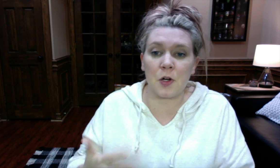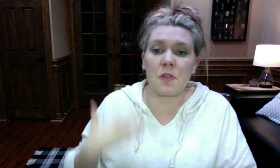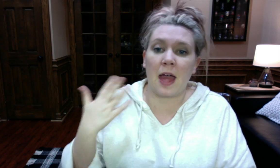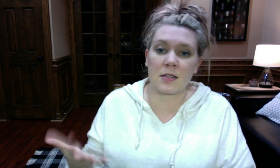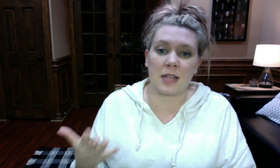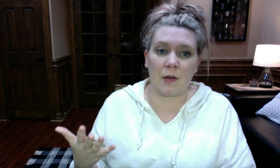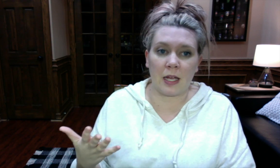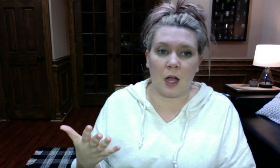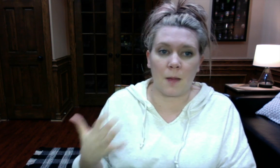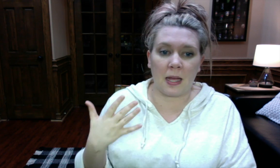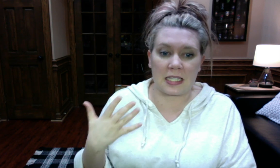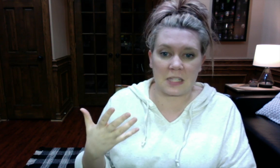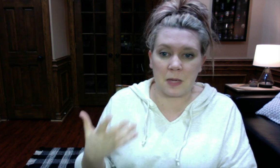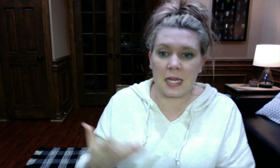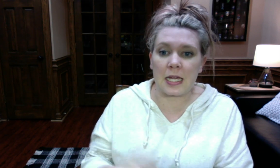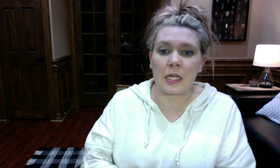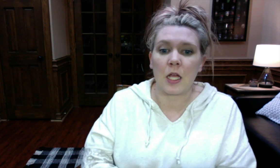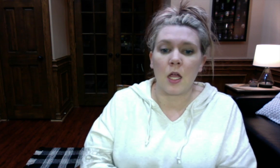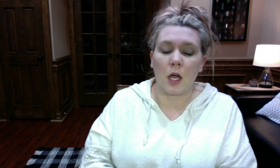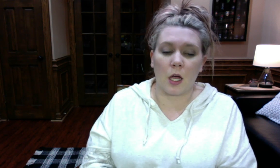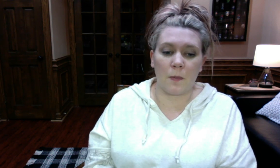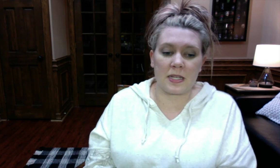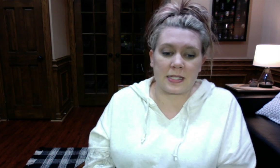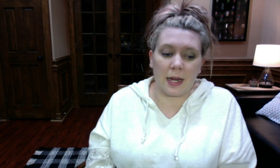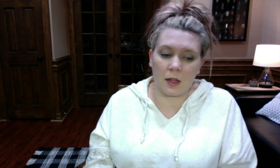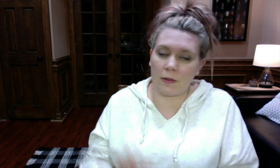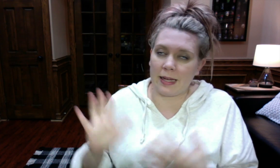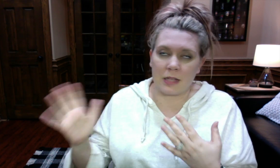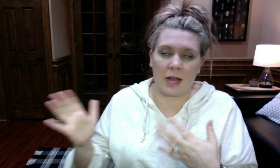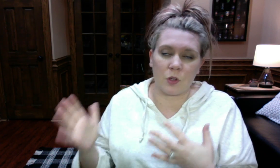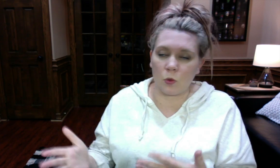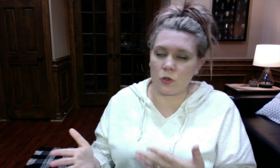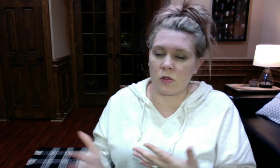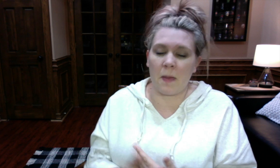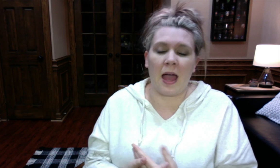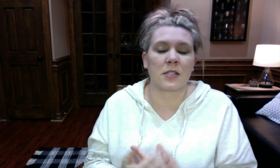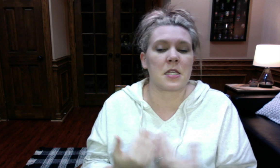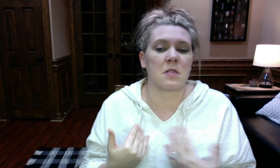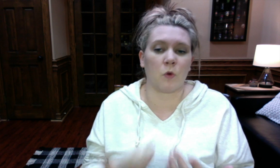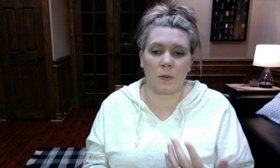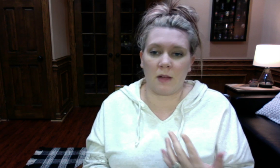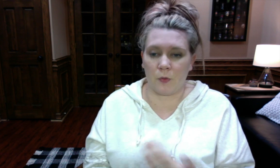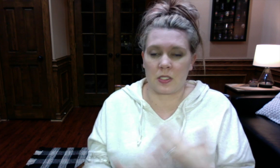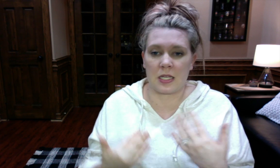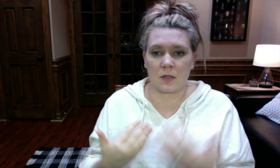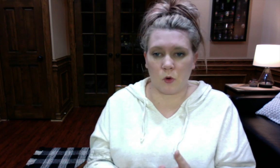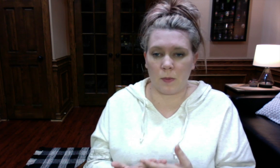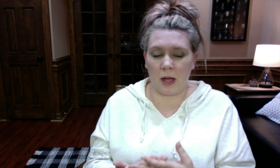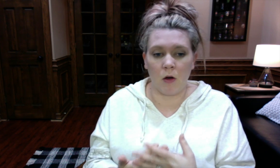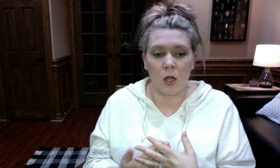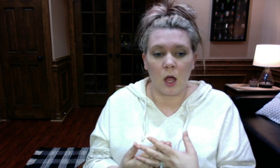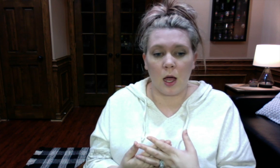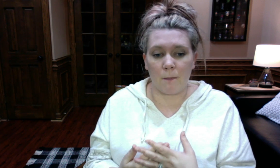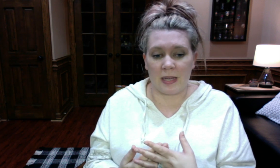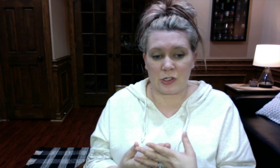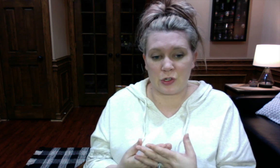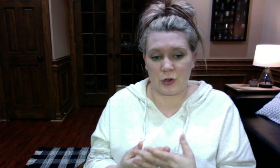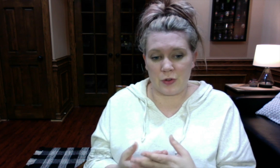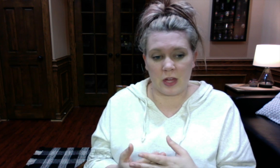That is how I got my speed in signing. Like I've told you in the past, it's more about fluency. It's more about making sure that